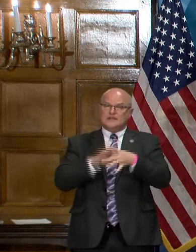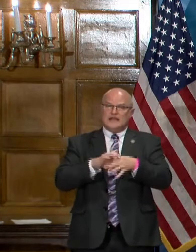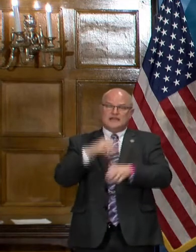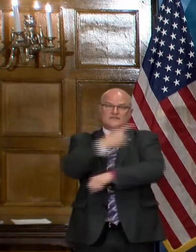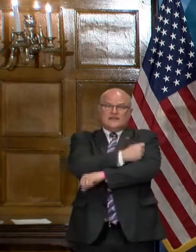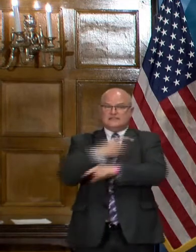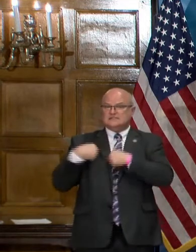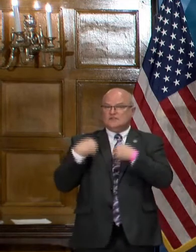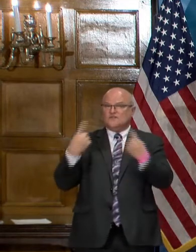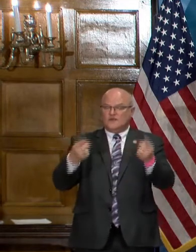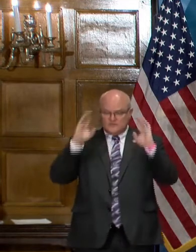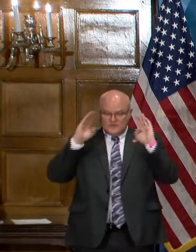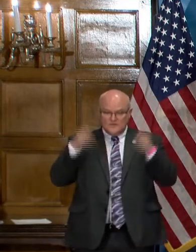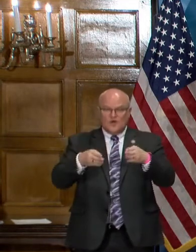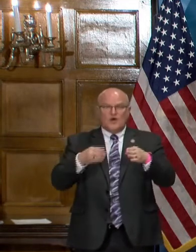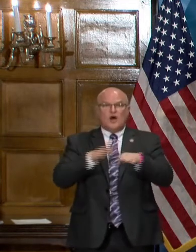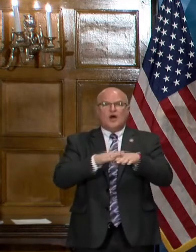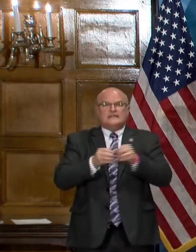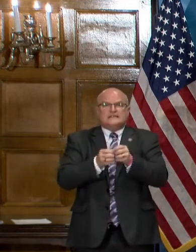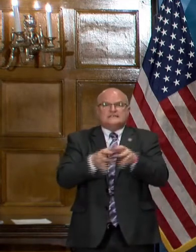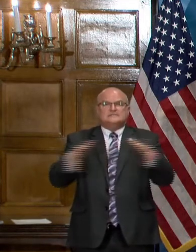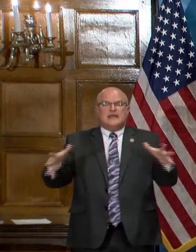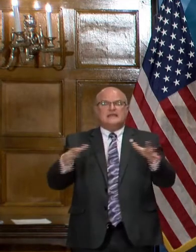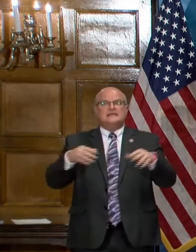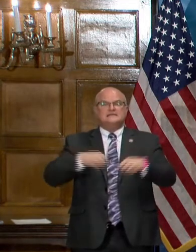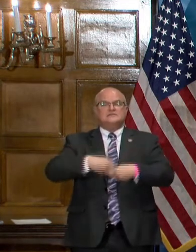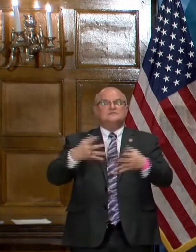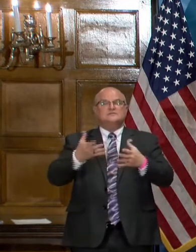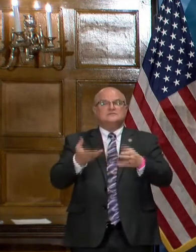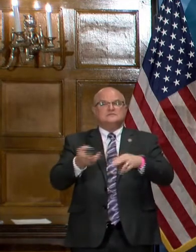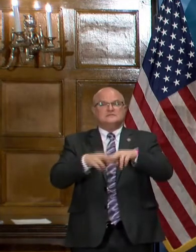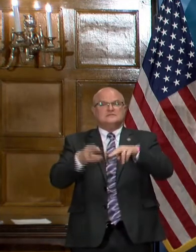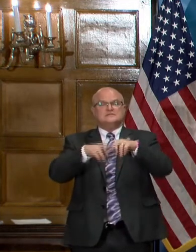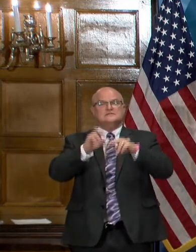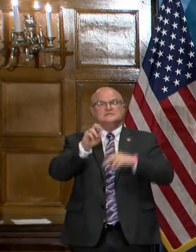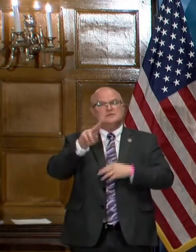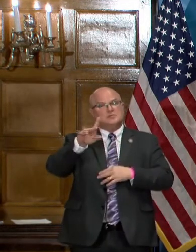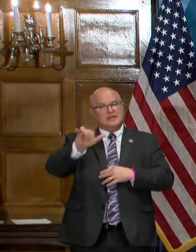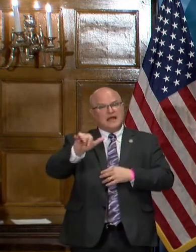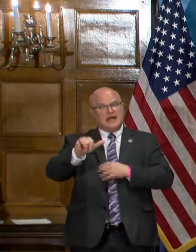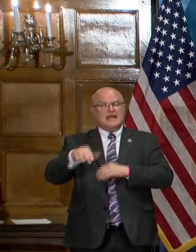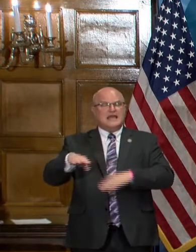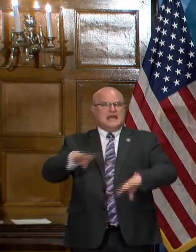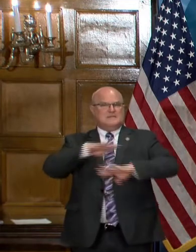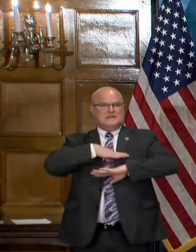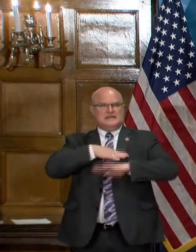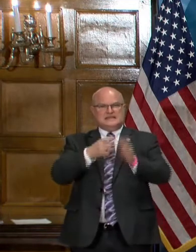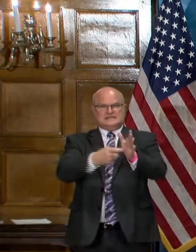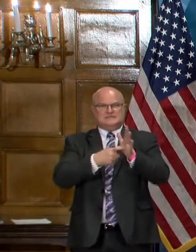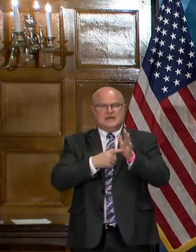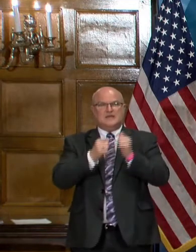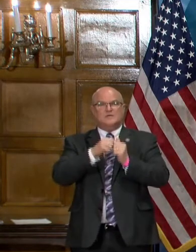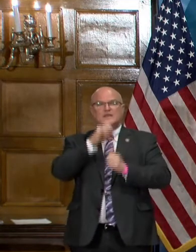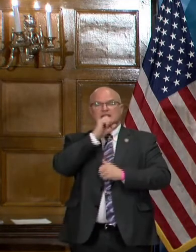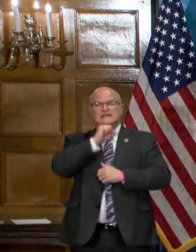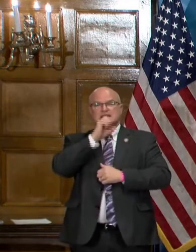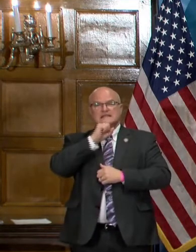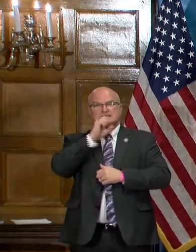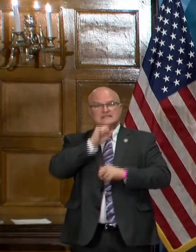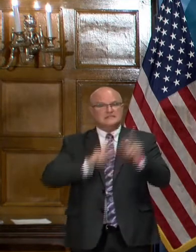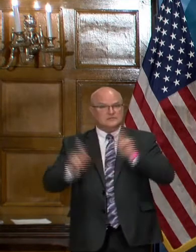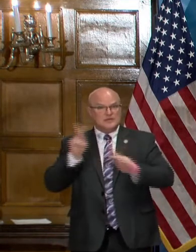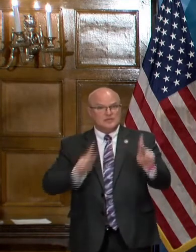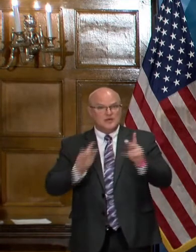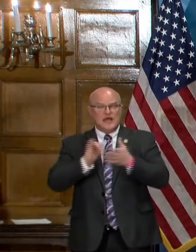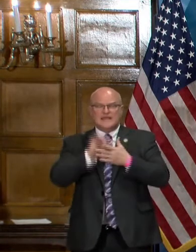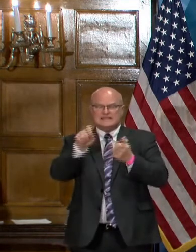so far has been focused on expanding distribution, increasing supply, and meeting the initial demand, especially among our seniors, and that's